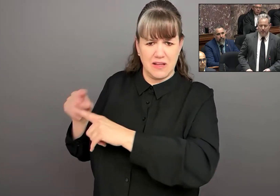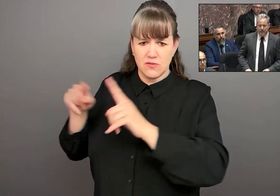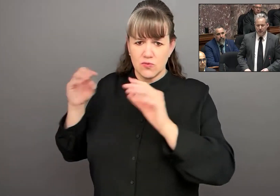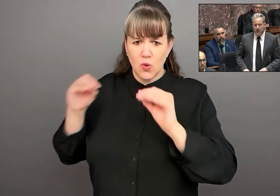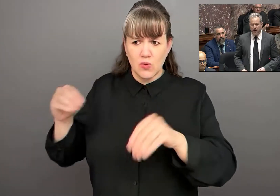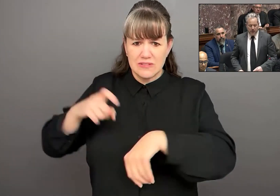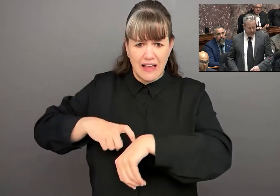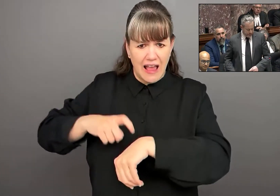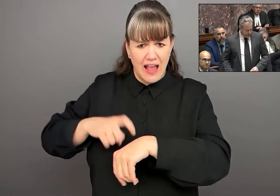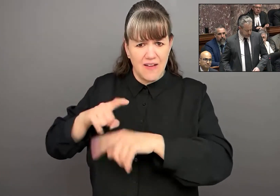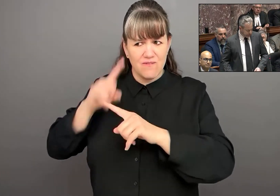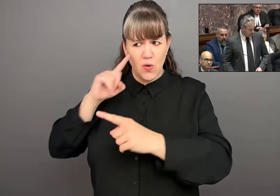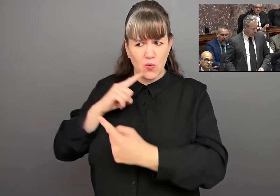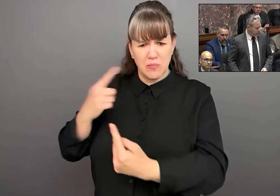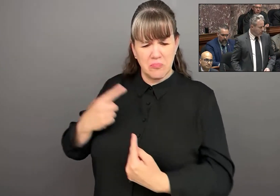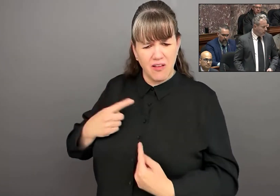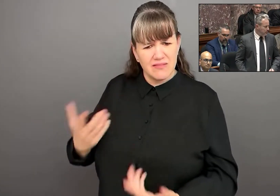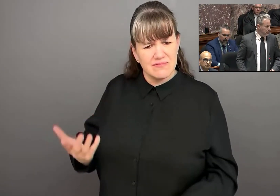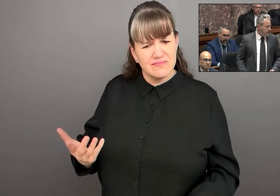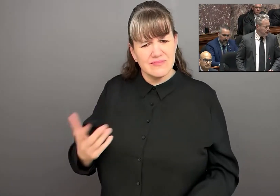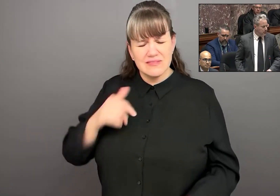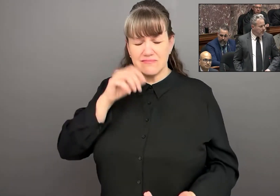unacceptable.